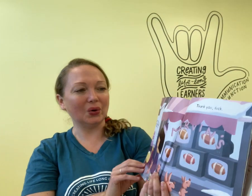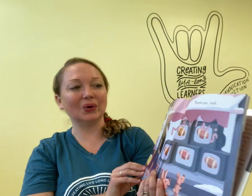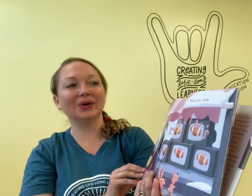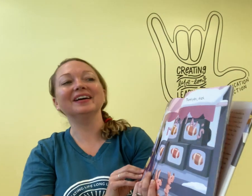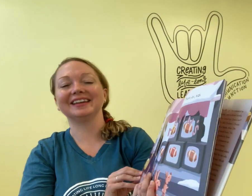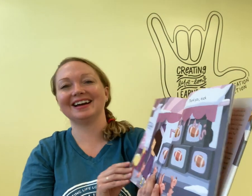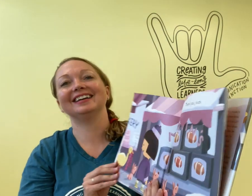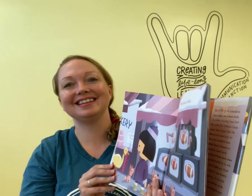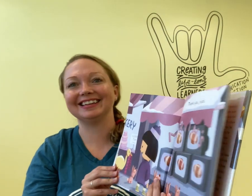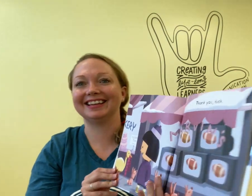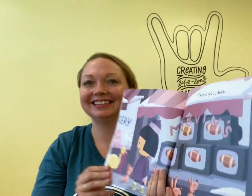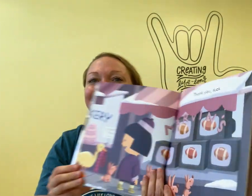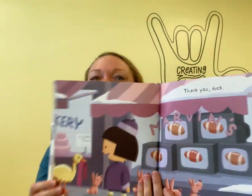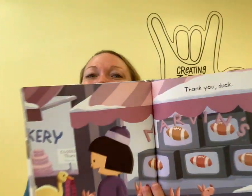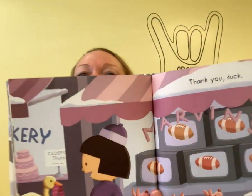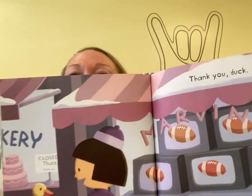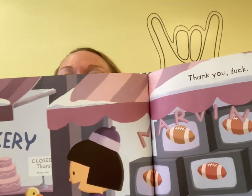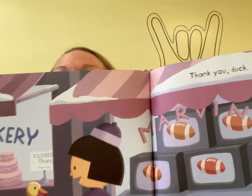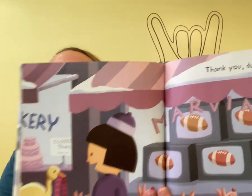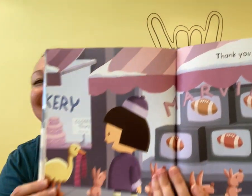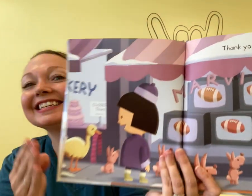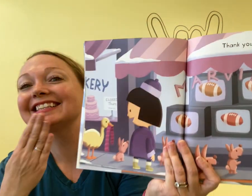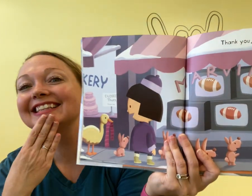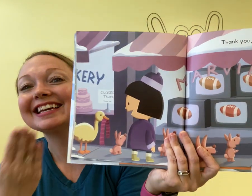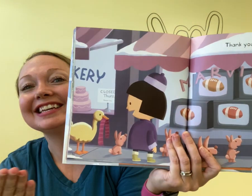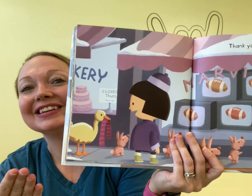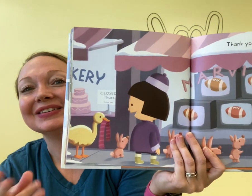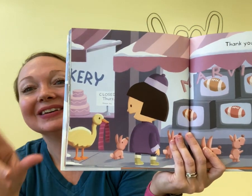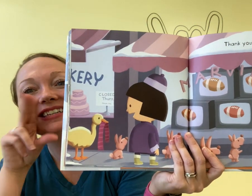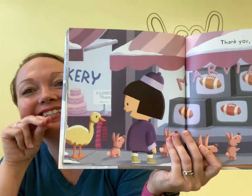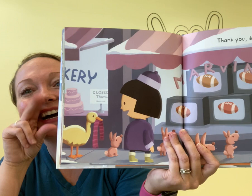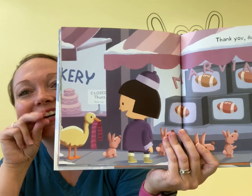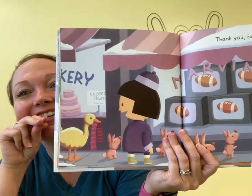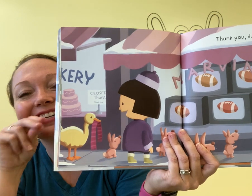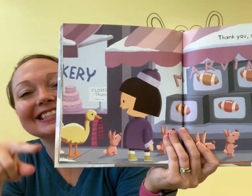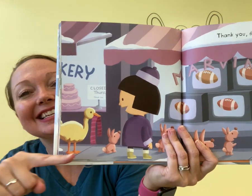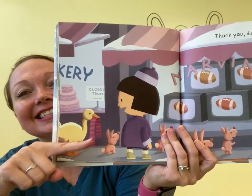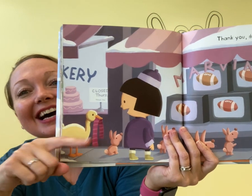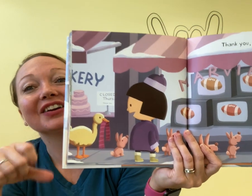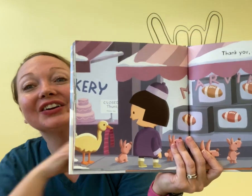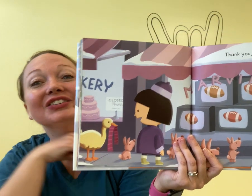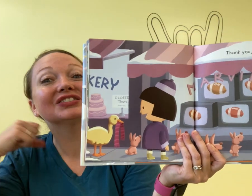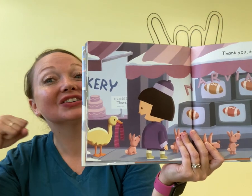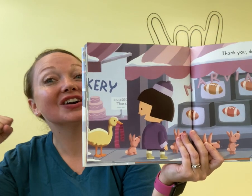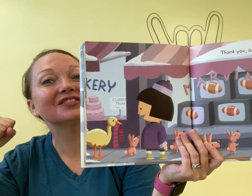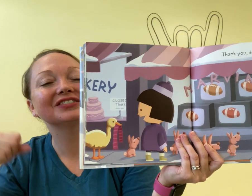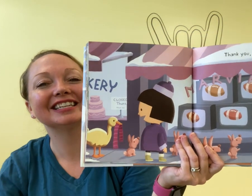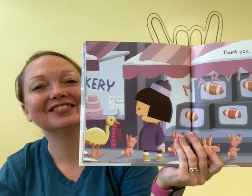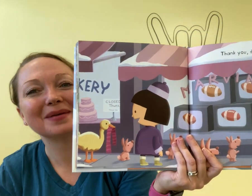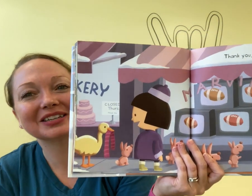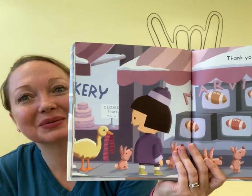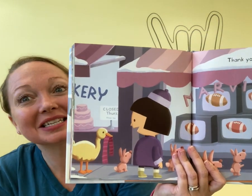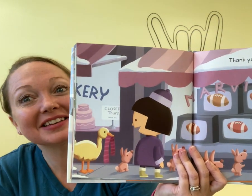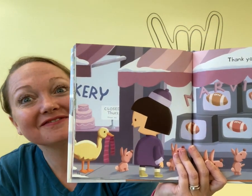Oh, yeah, he did. Next, it says, thank you, Duck, because he's got her scarf to give back to her because it fell